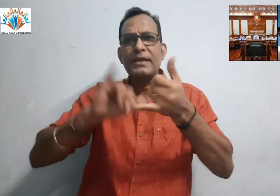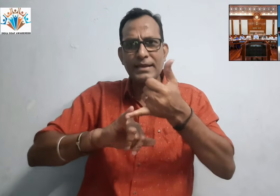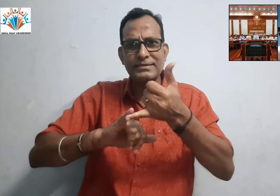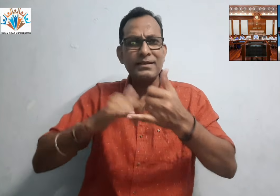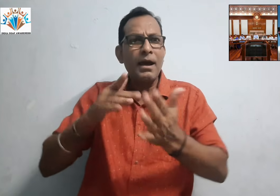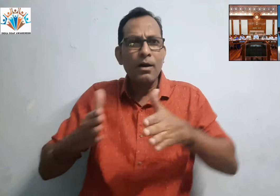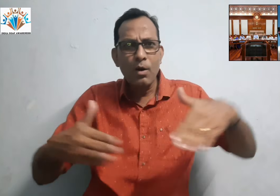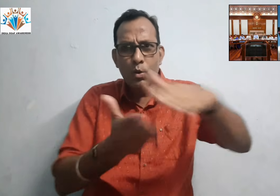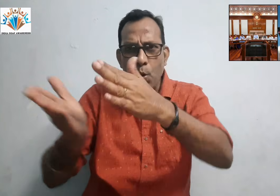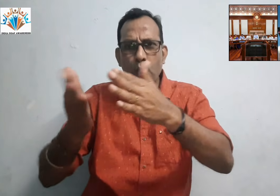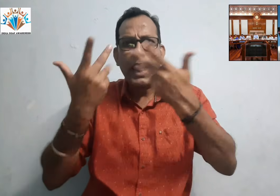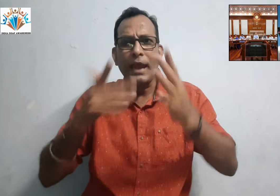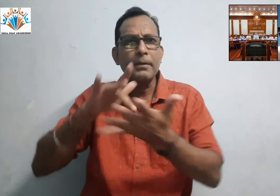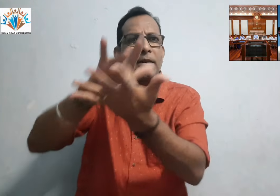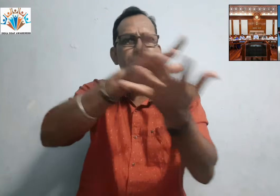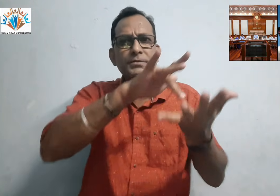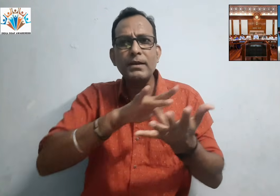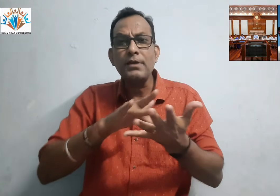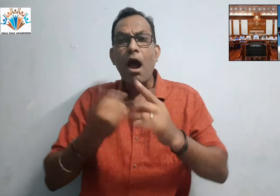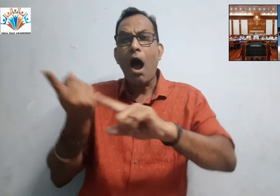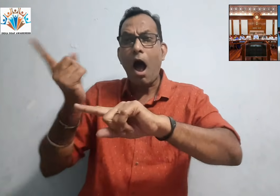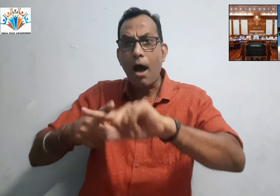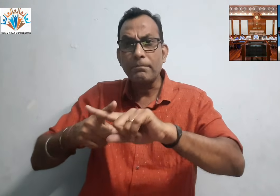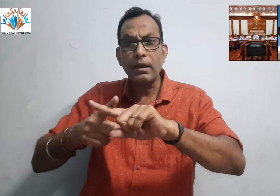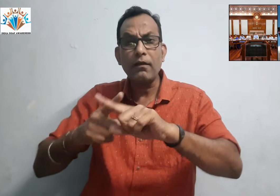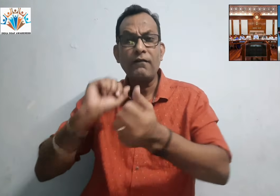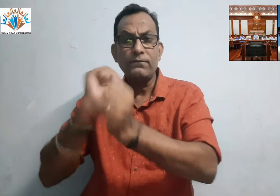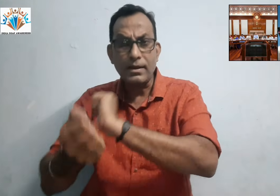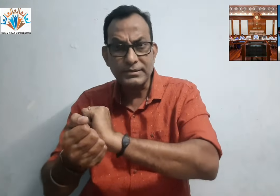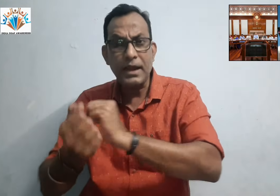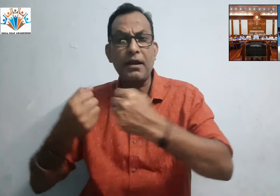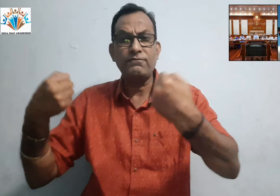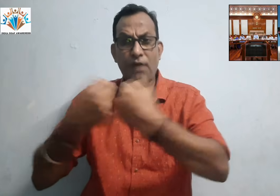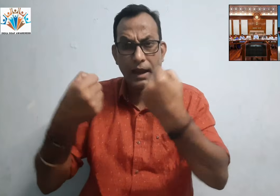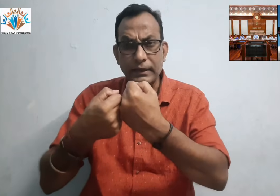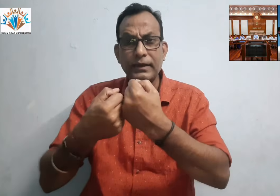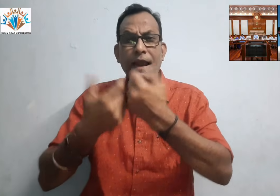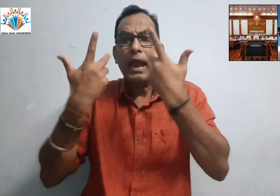GPS road any business that happen incident find any